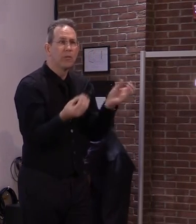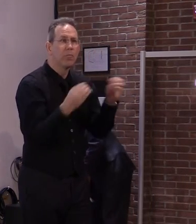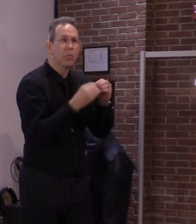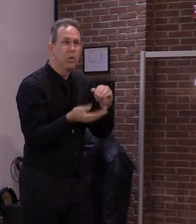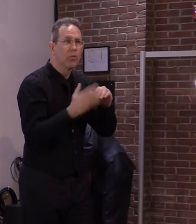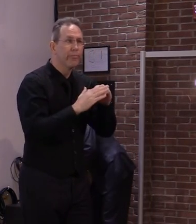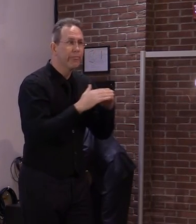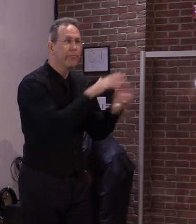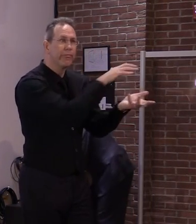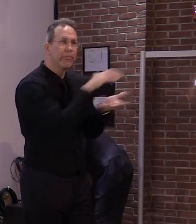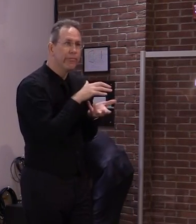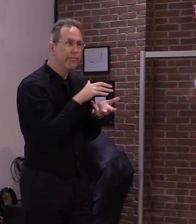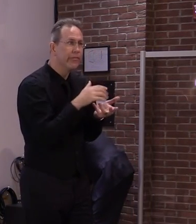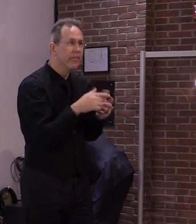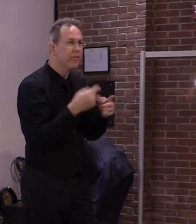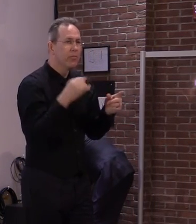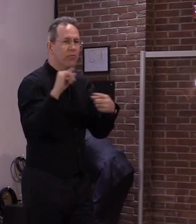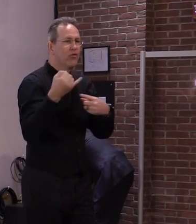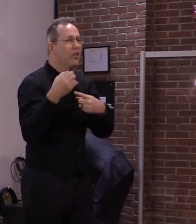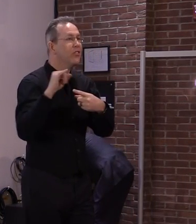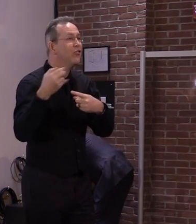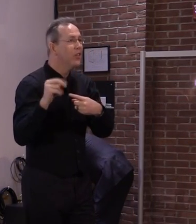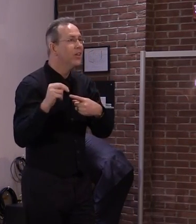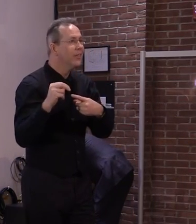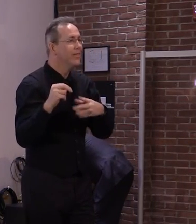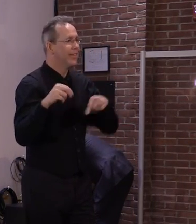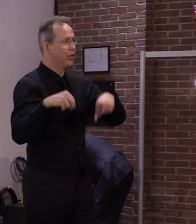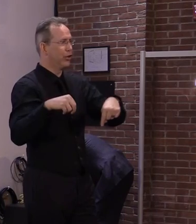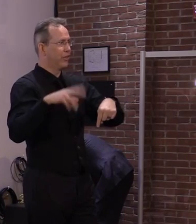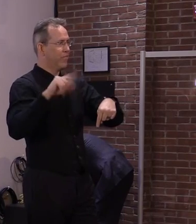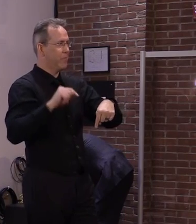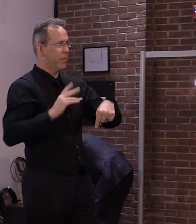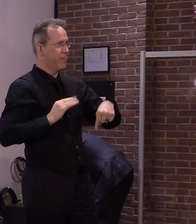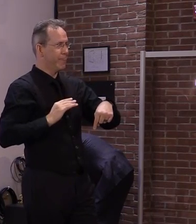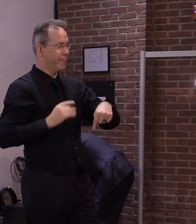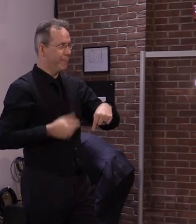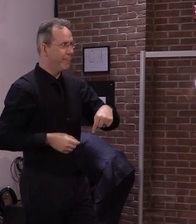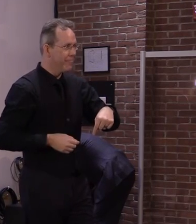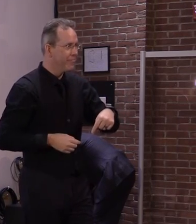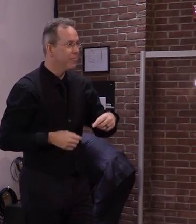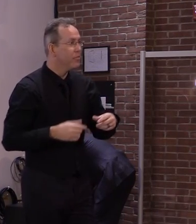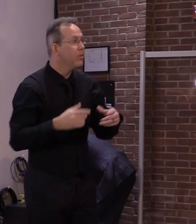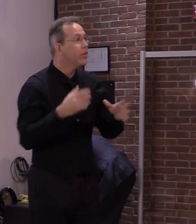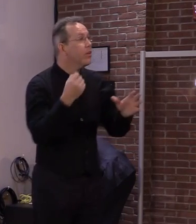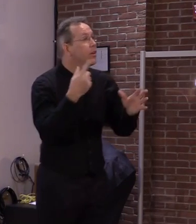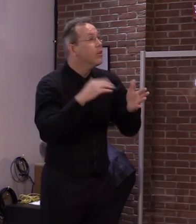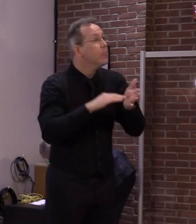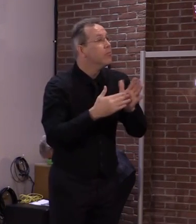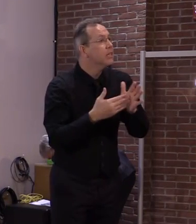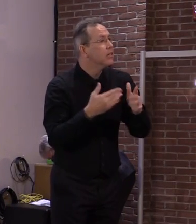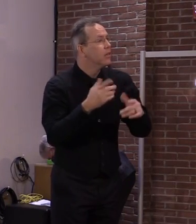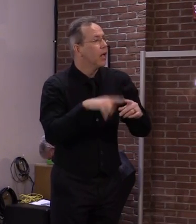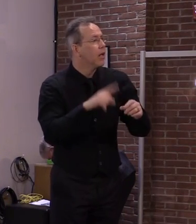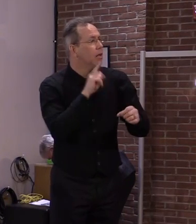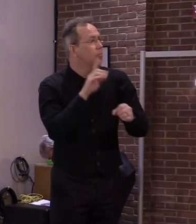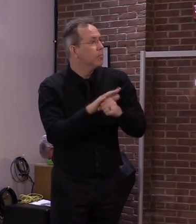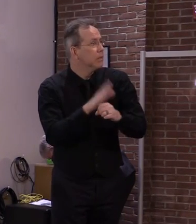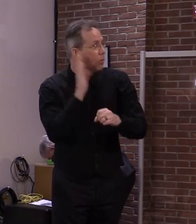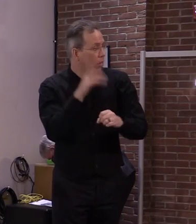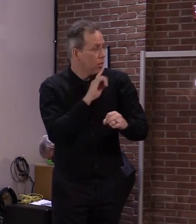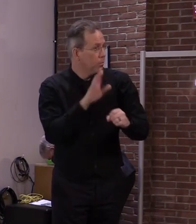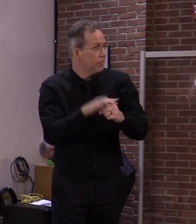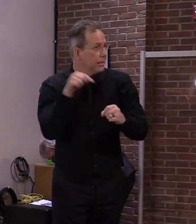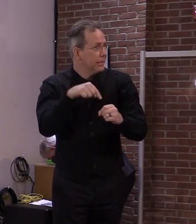from Johnson & Johnson out of the gate for Vermont. However, they couldn't commit after the approval. They couldn't commit to a